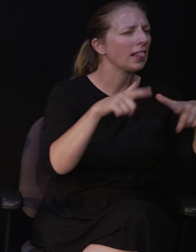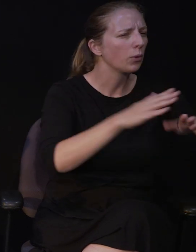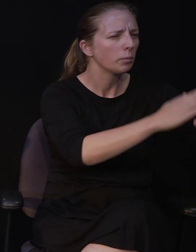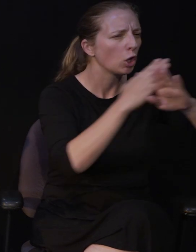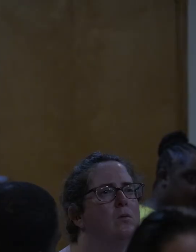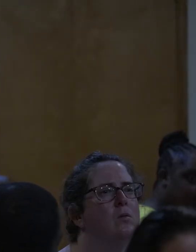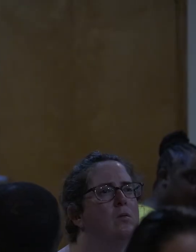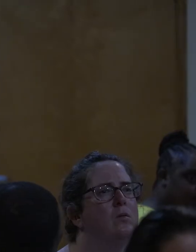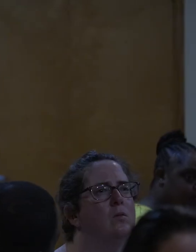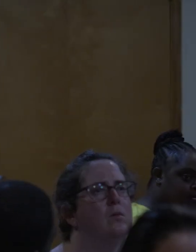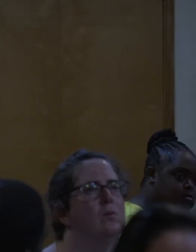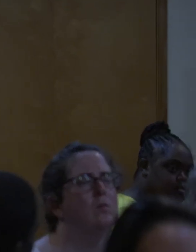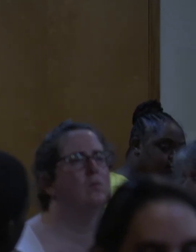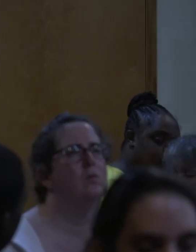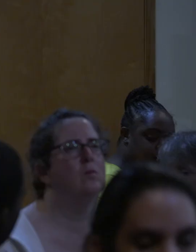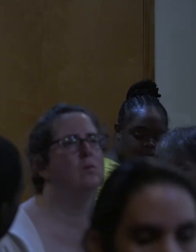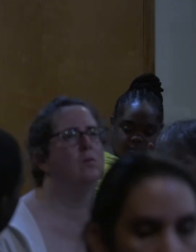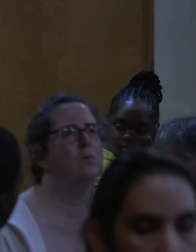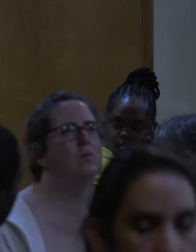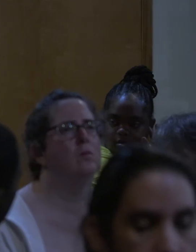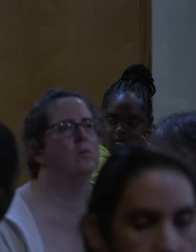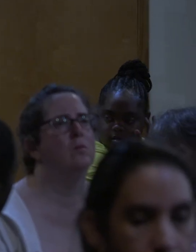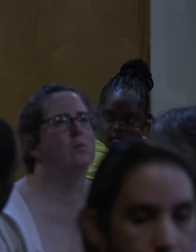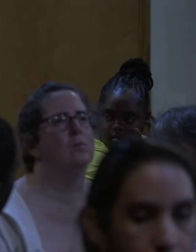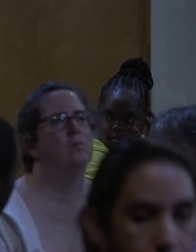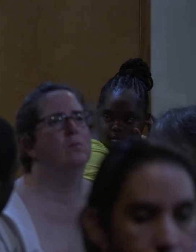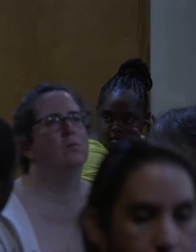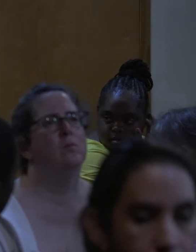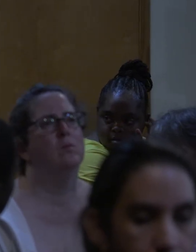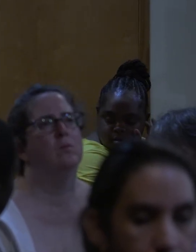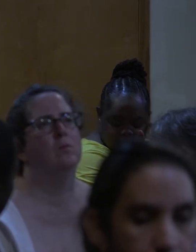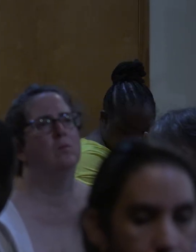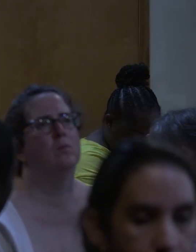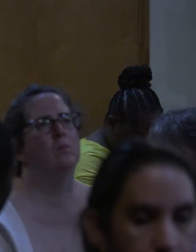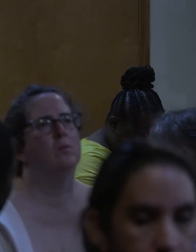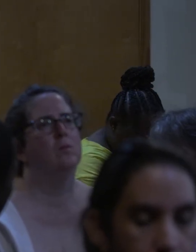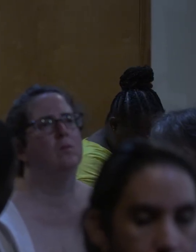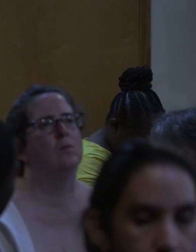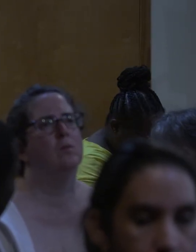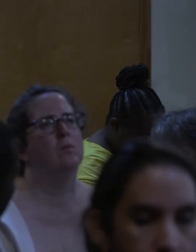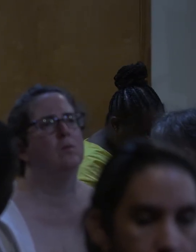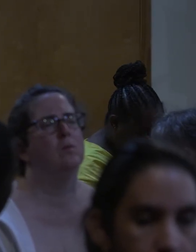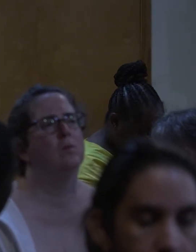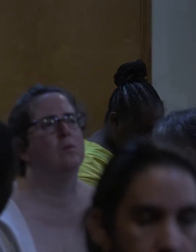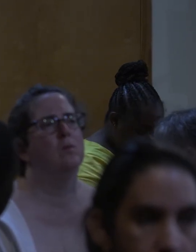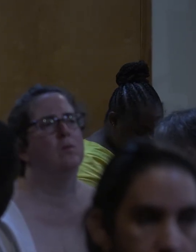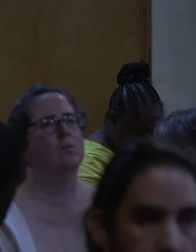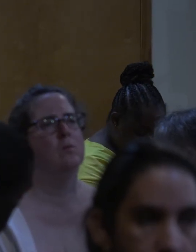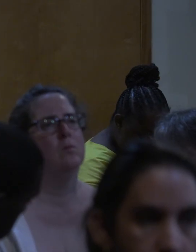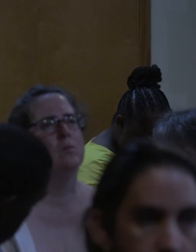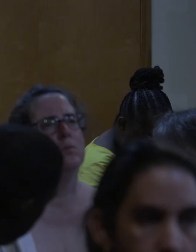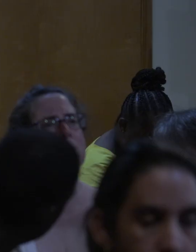barrier? Because of this, my friend thought this way because English is my second language. I grew up with it, right? What is your